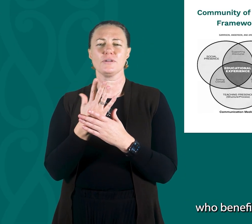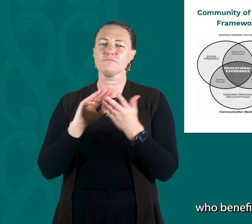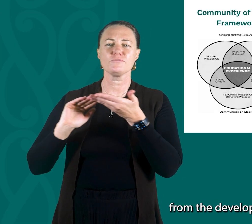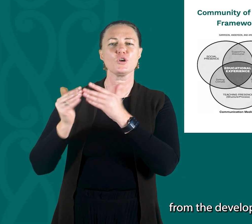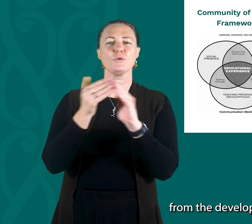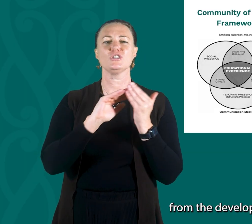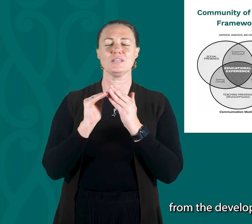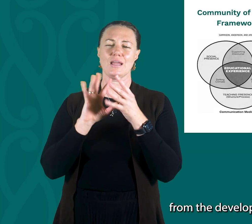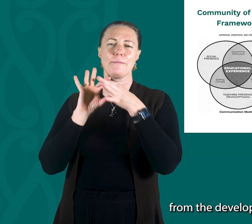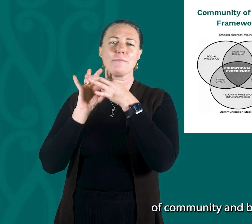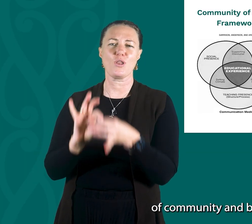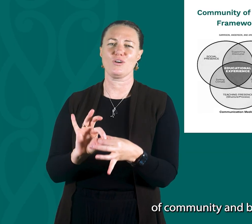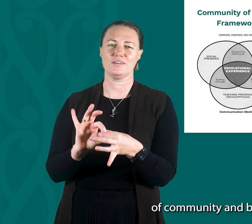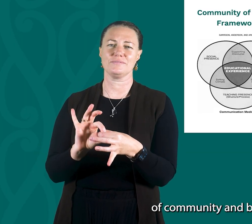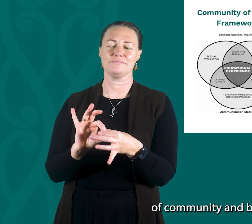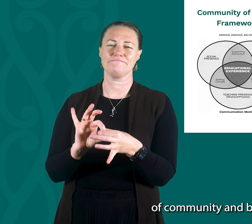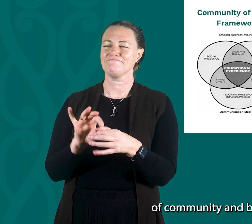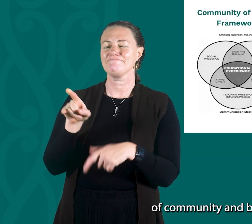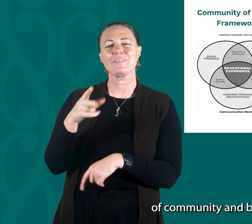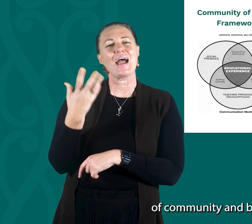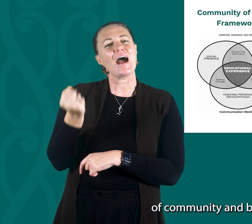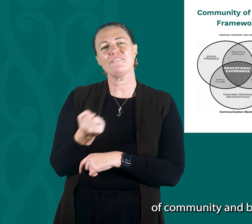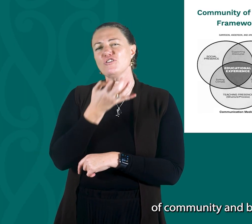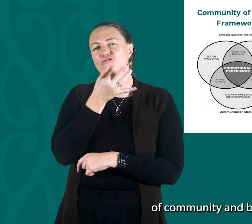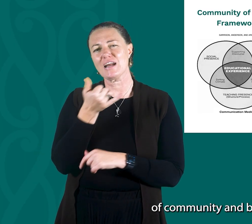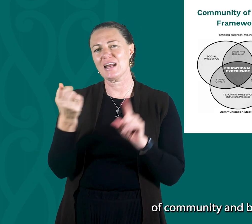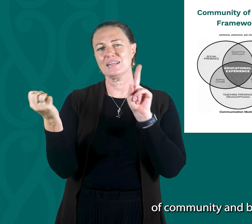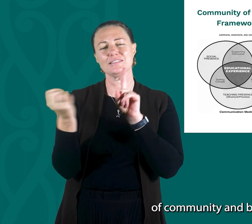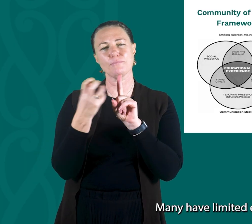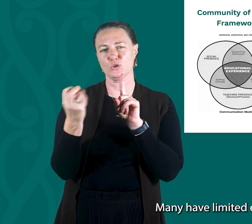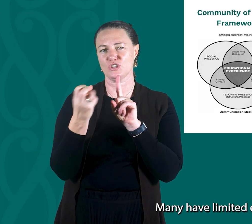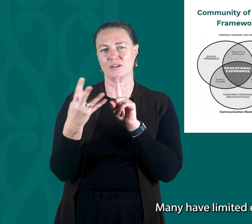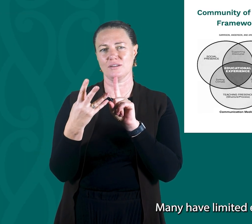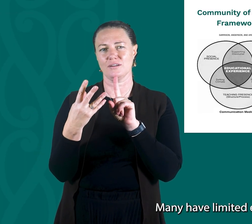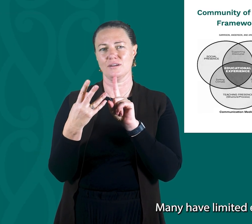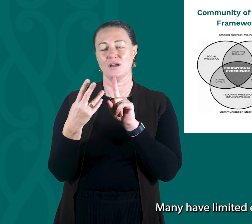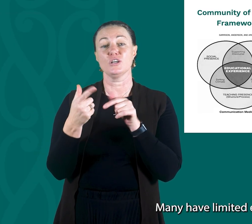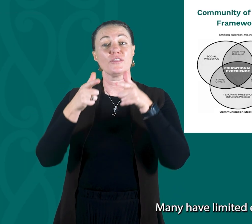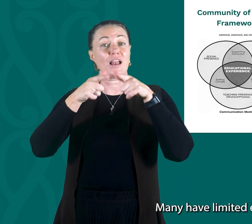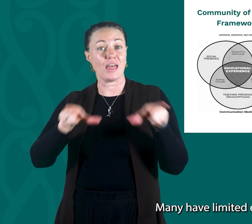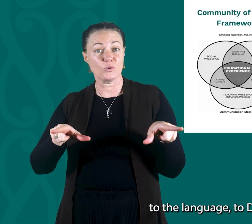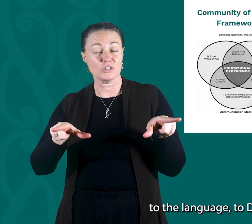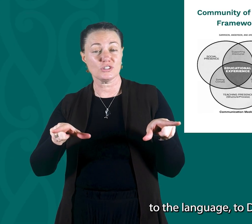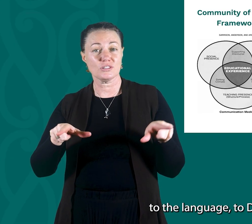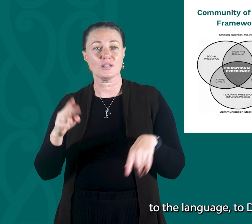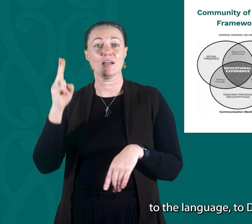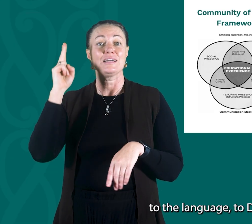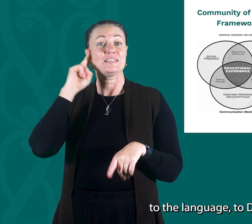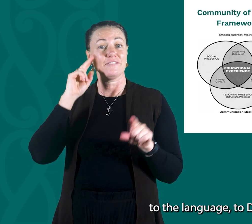benefit from the development of community and belonging. Many have limited exposure to the language, to